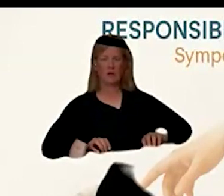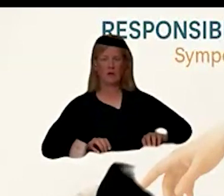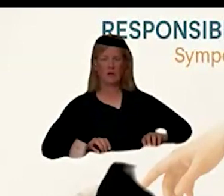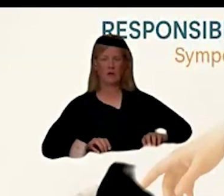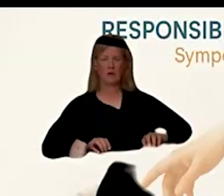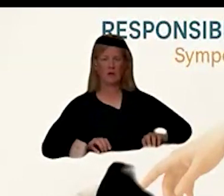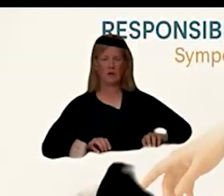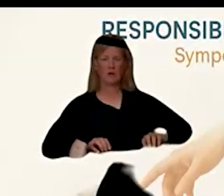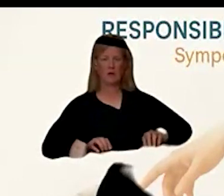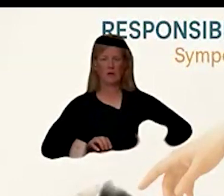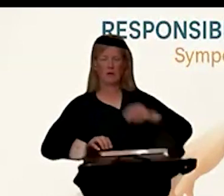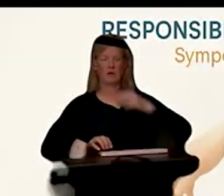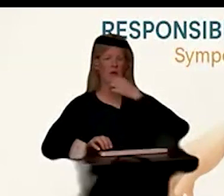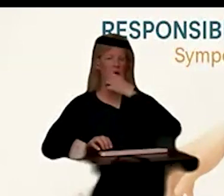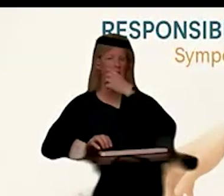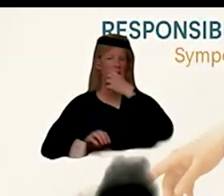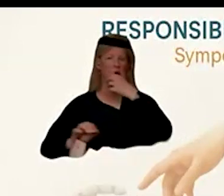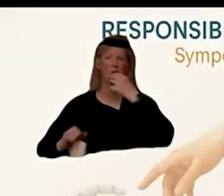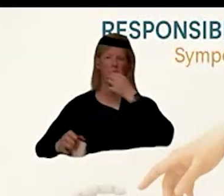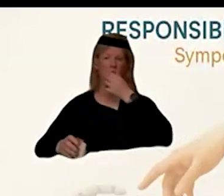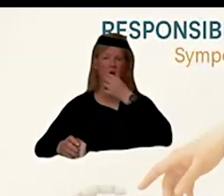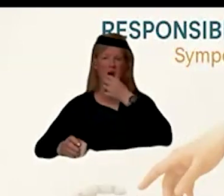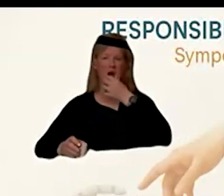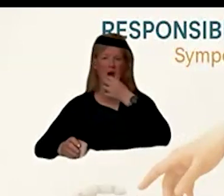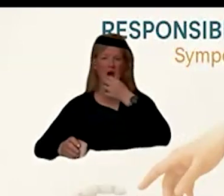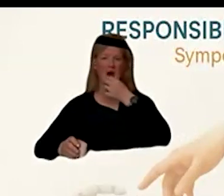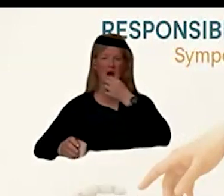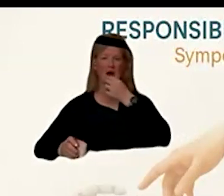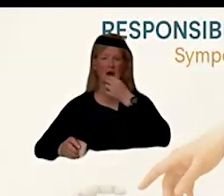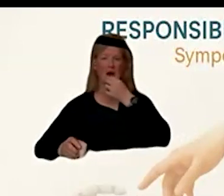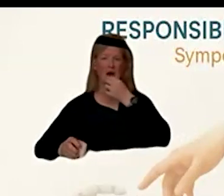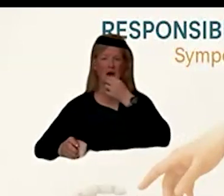That's not great. So maybe this is the cue that I should